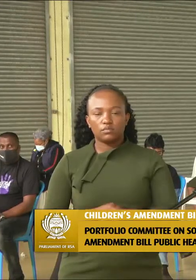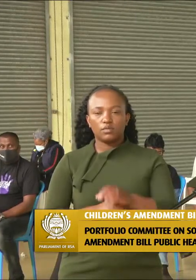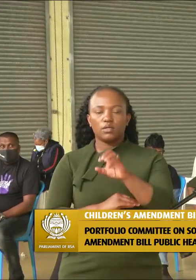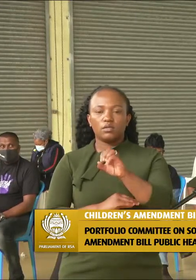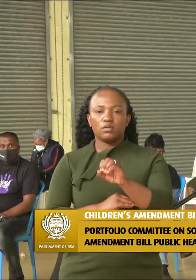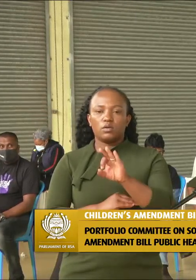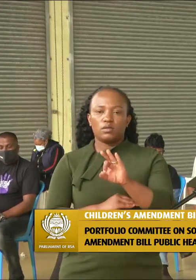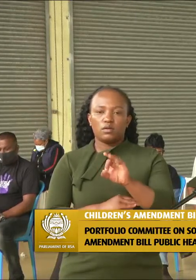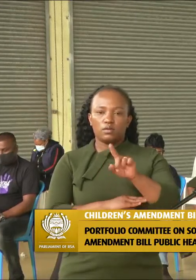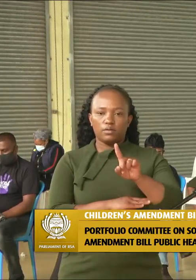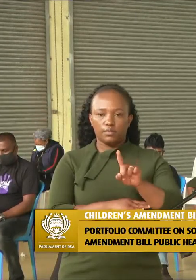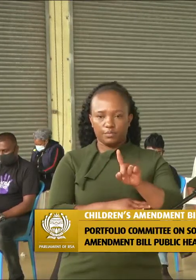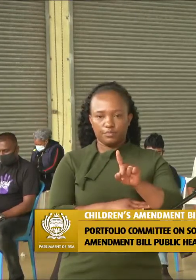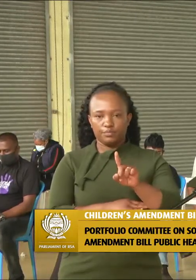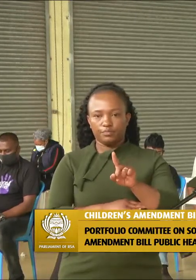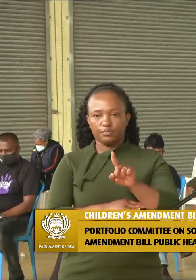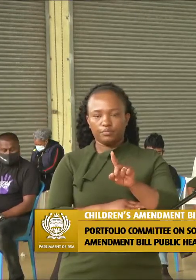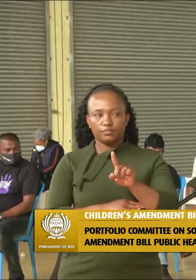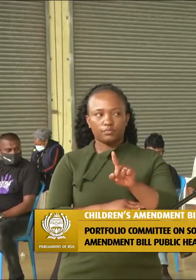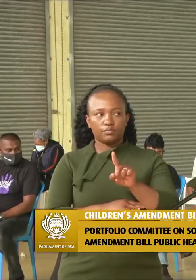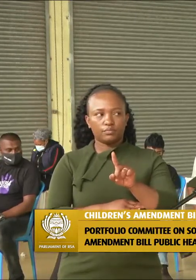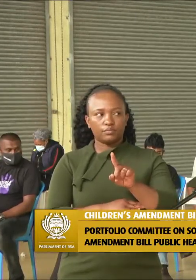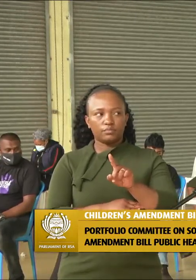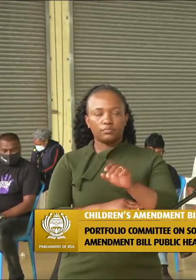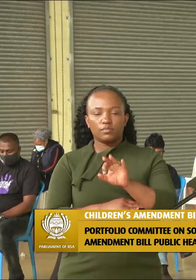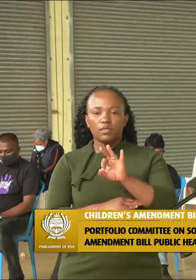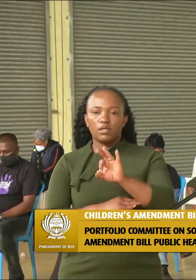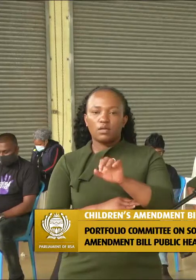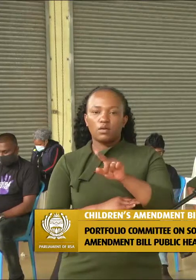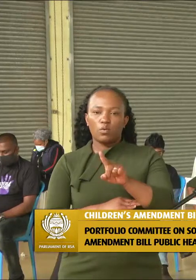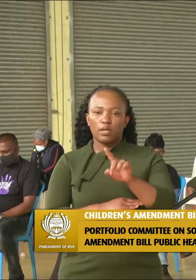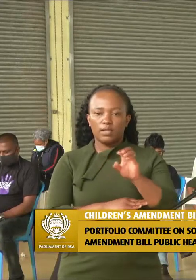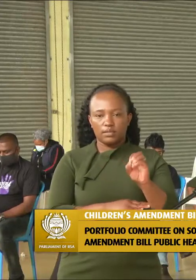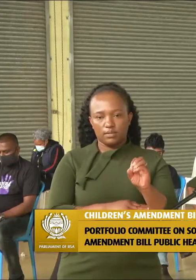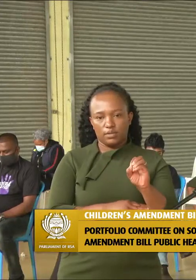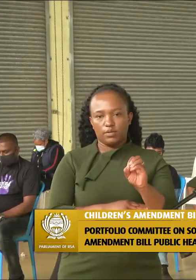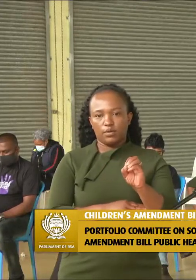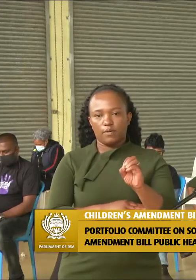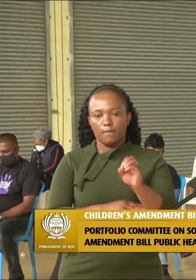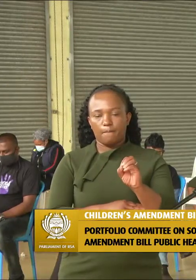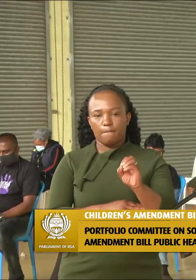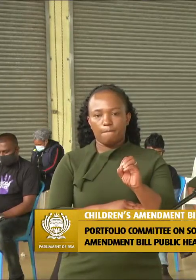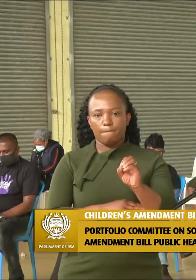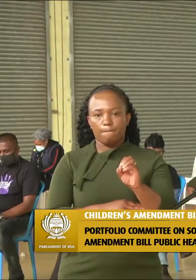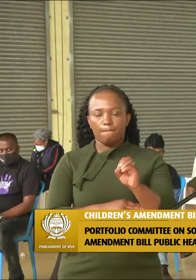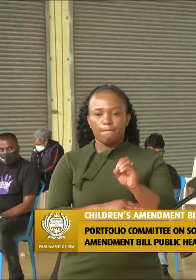031 031 310 310